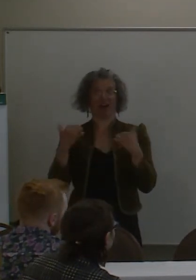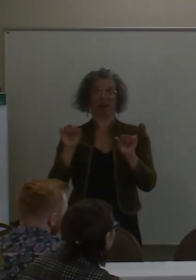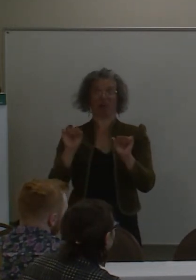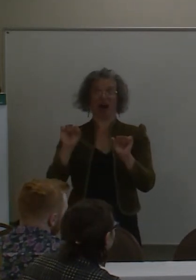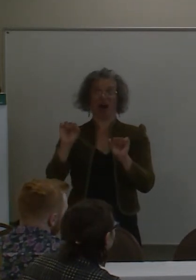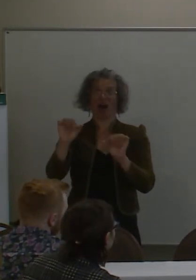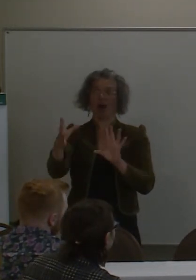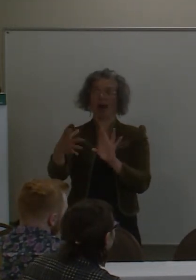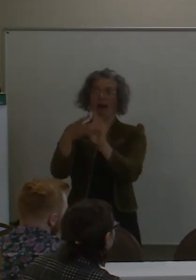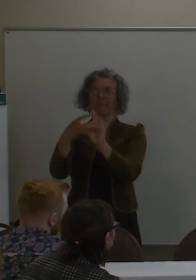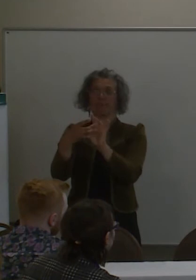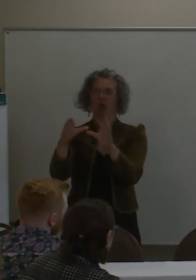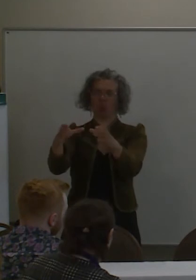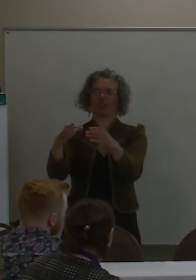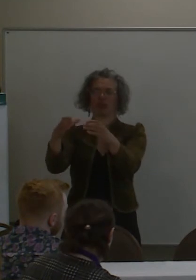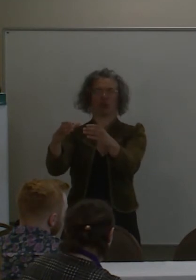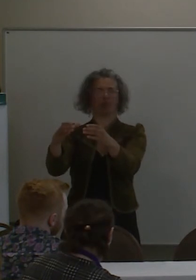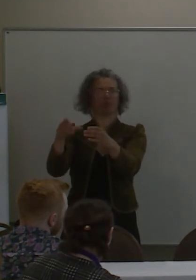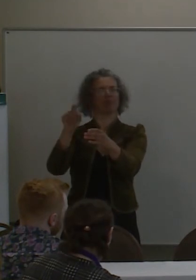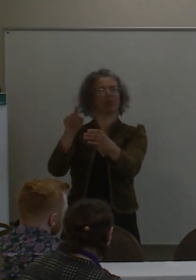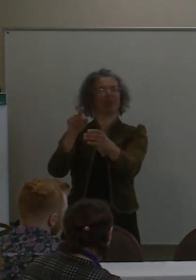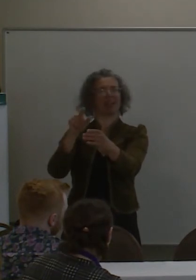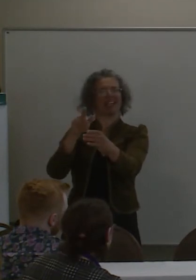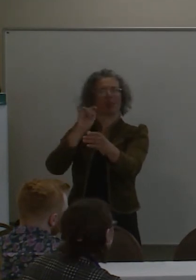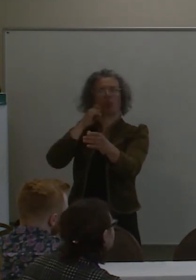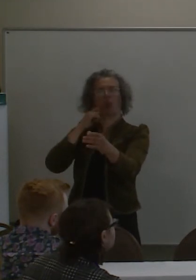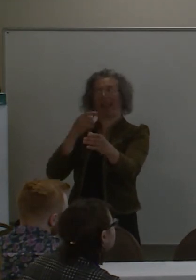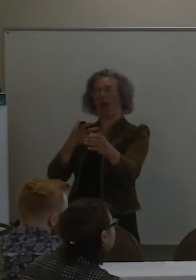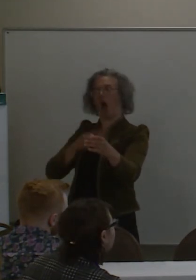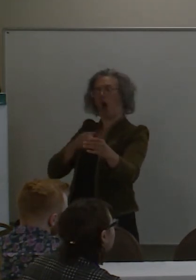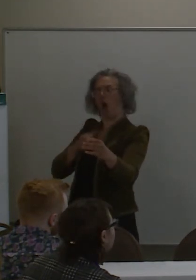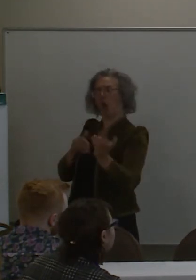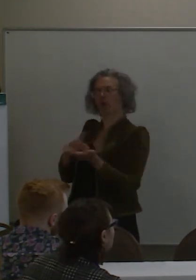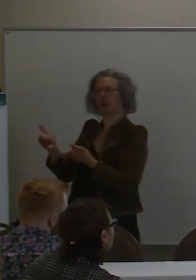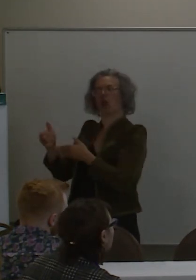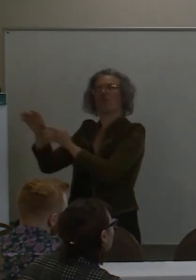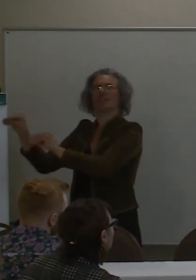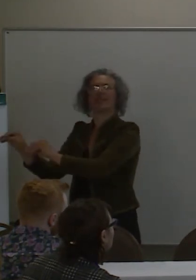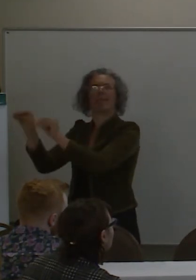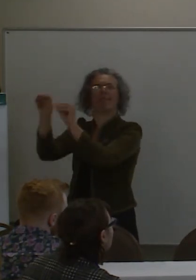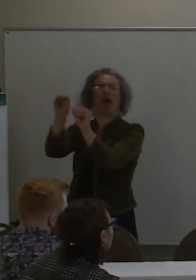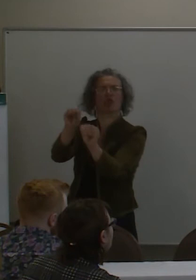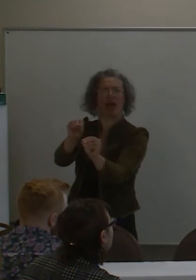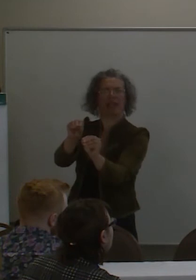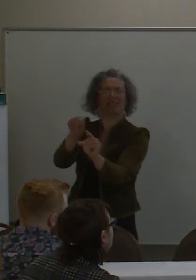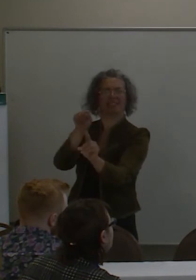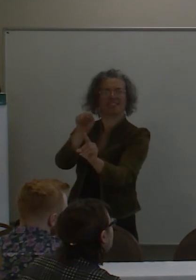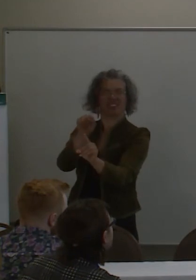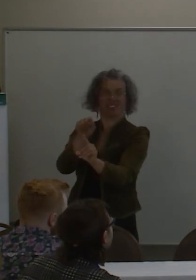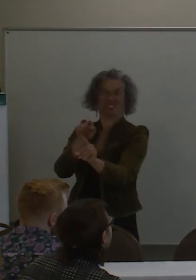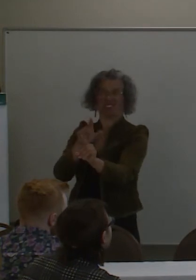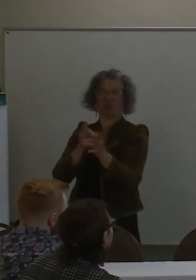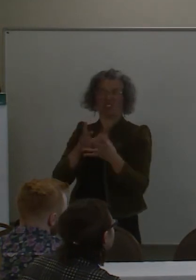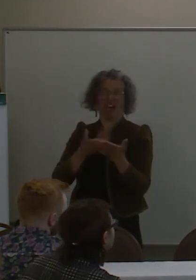a group called ARCA to actually migrate to them off of our own servers, and they maintain Islandora. And this came not that long